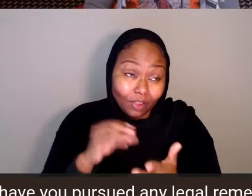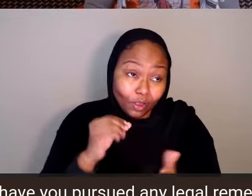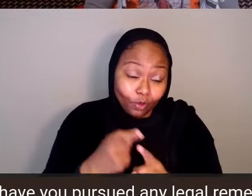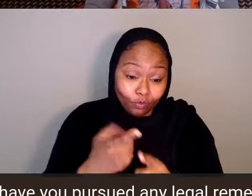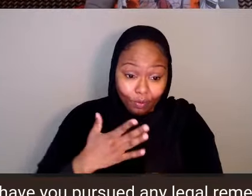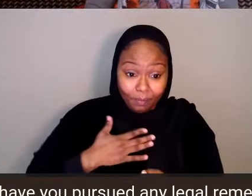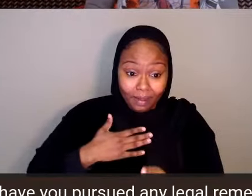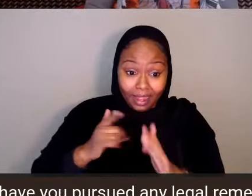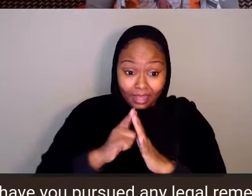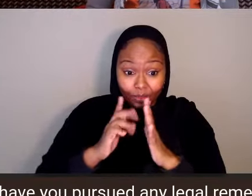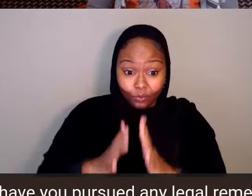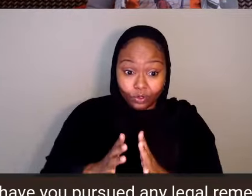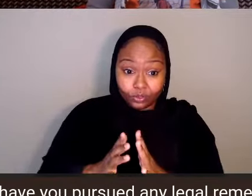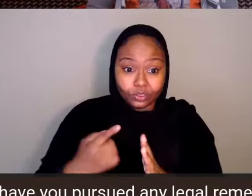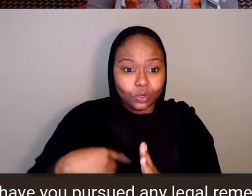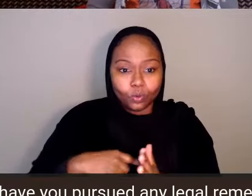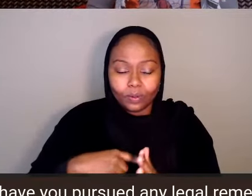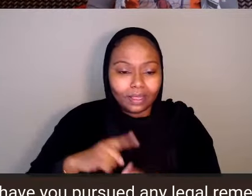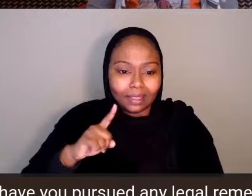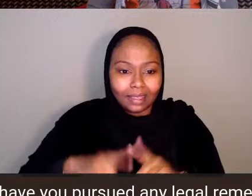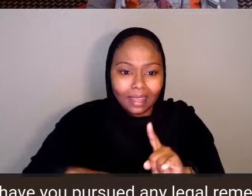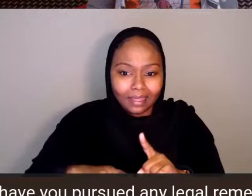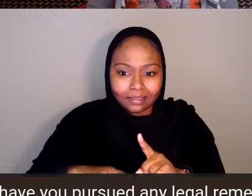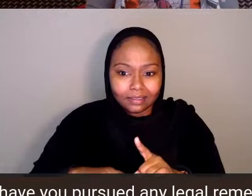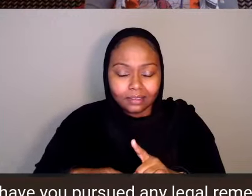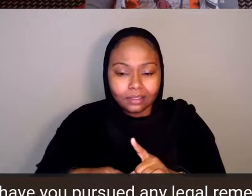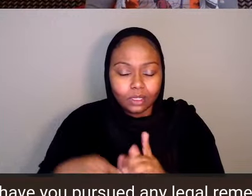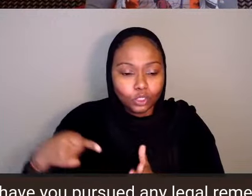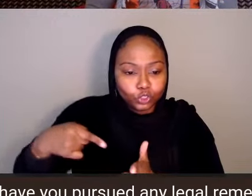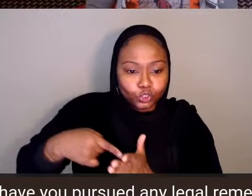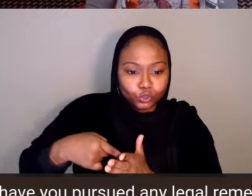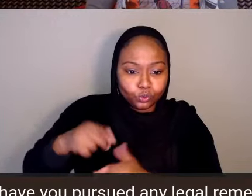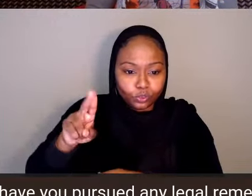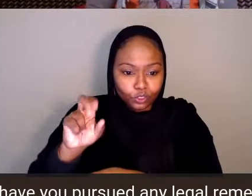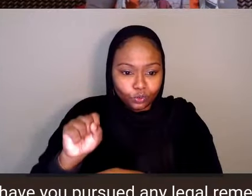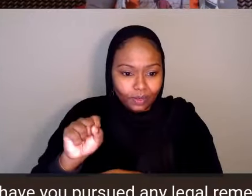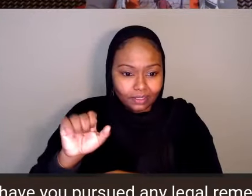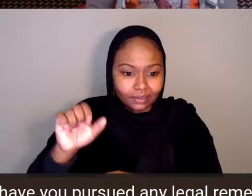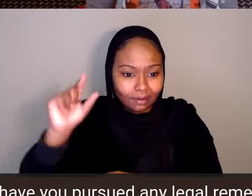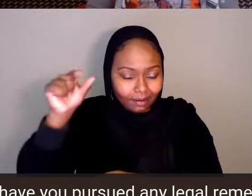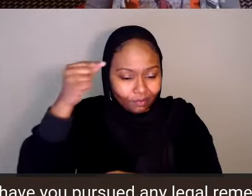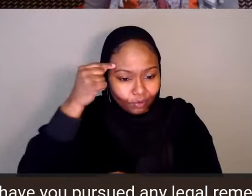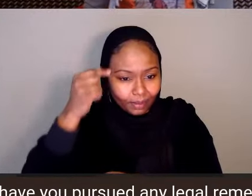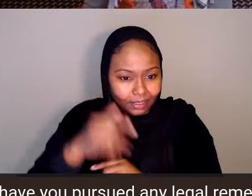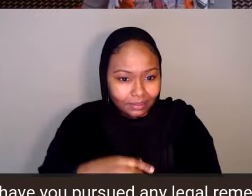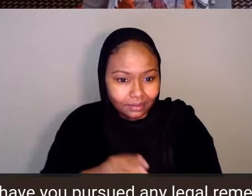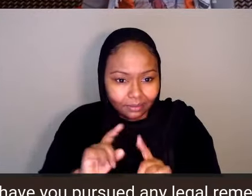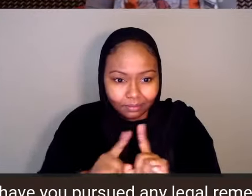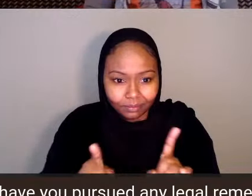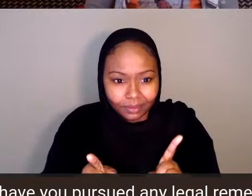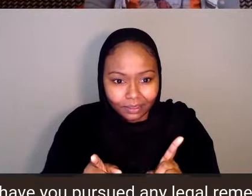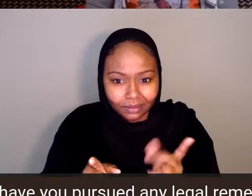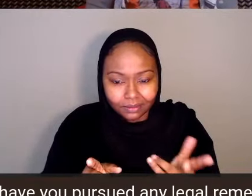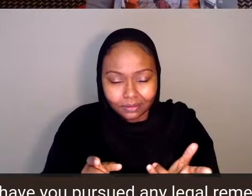we cannot sue the U.S. Government. But that doesn't mean it's going to